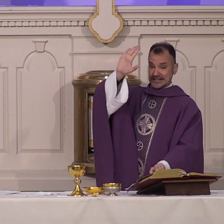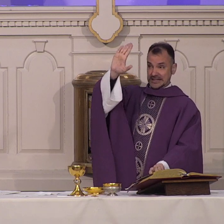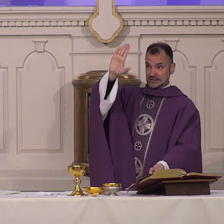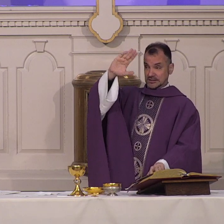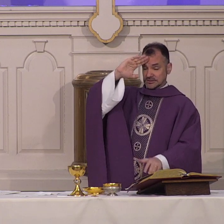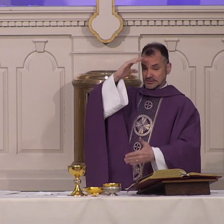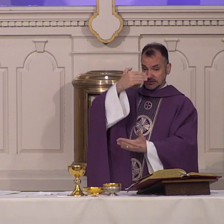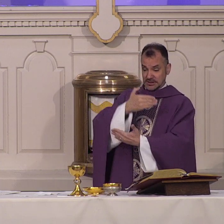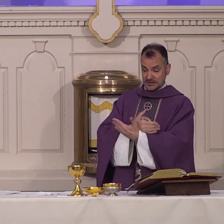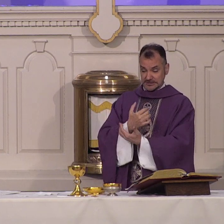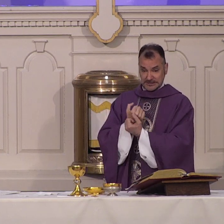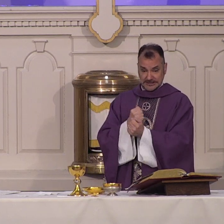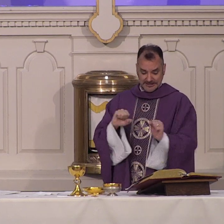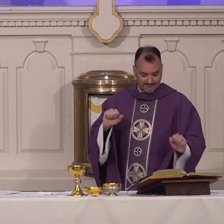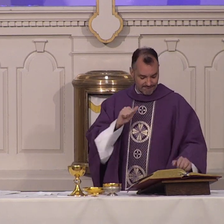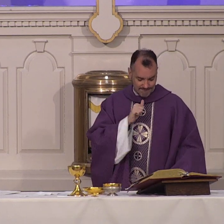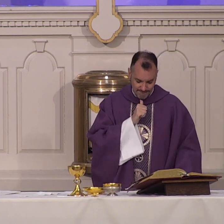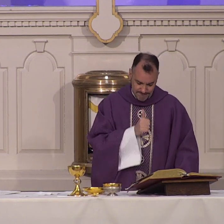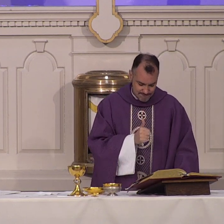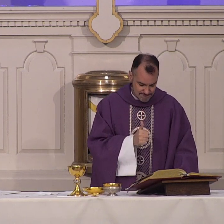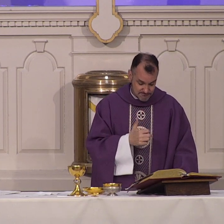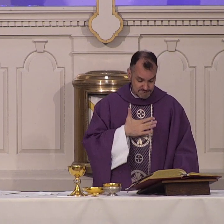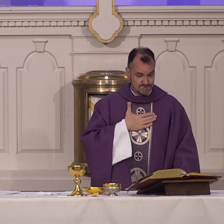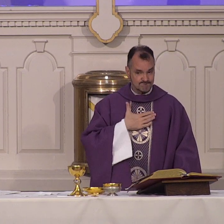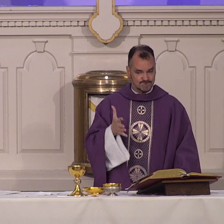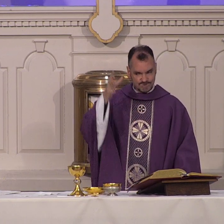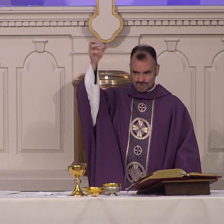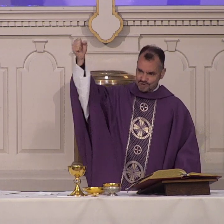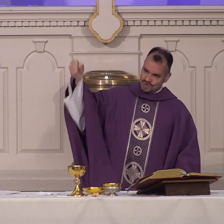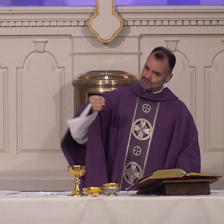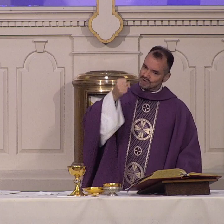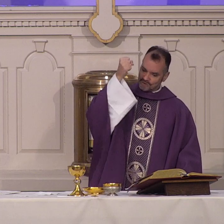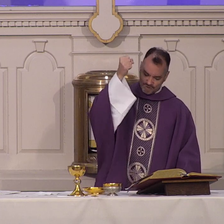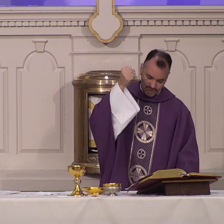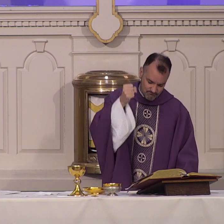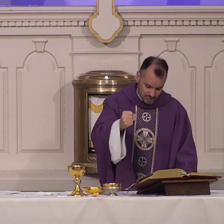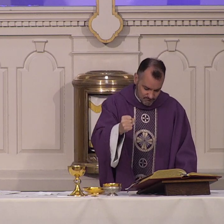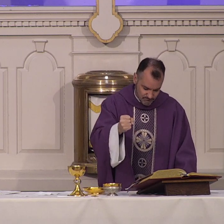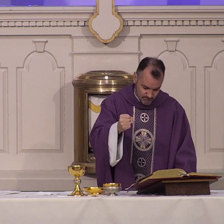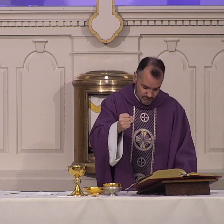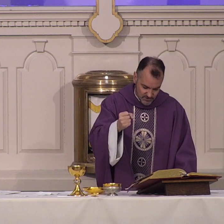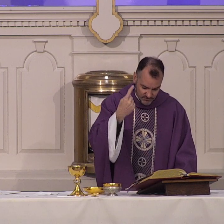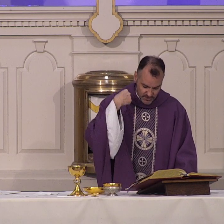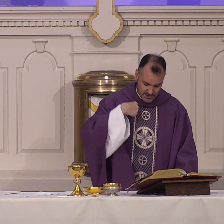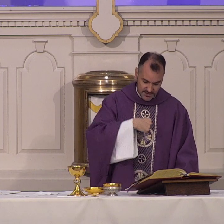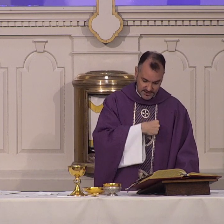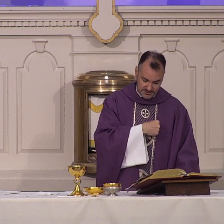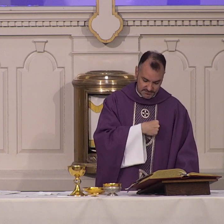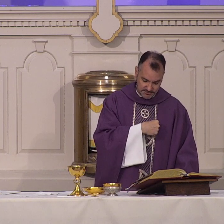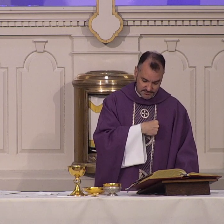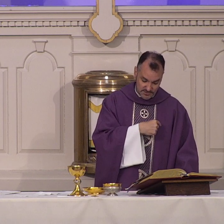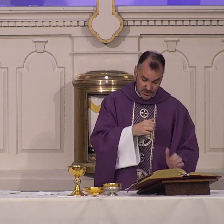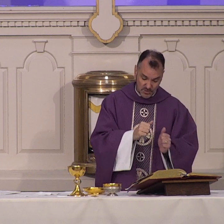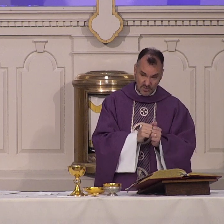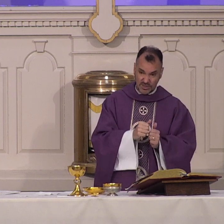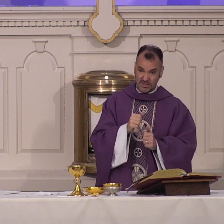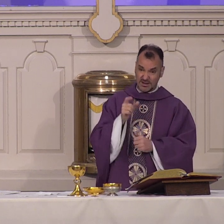God did not spare his own son, but handed him over for us all. With